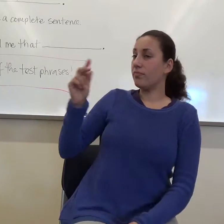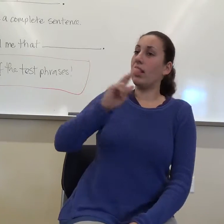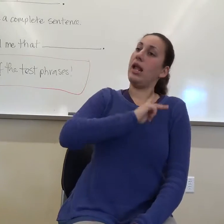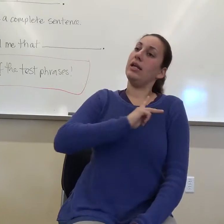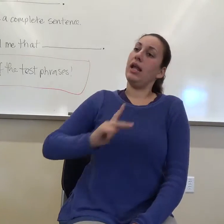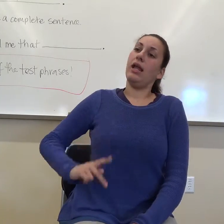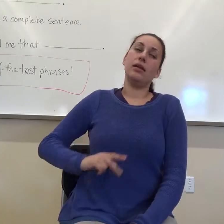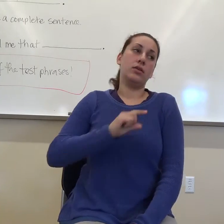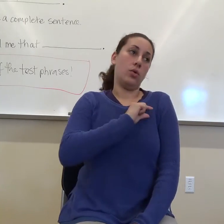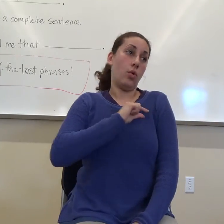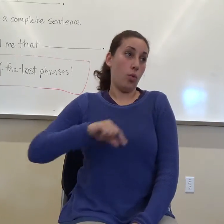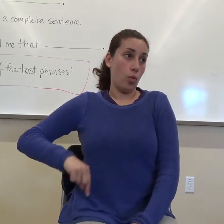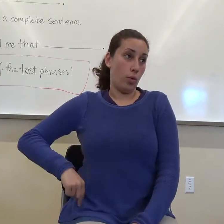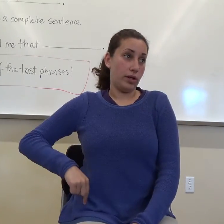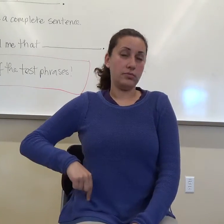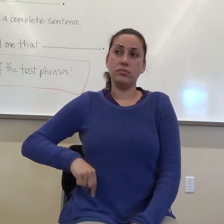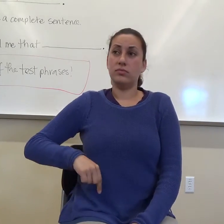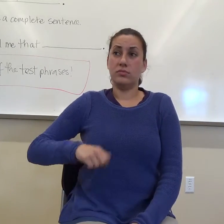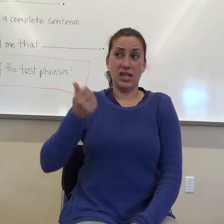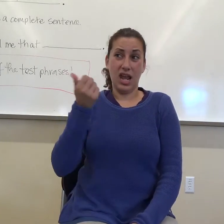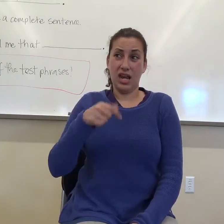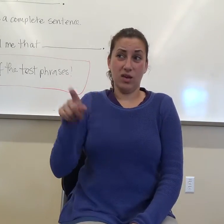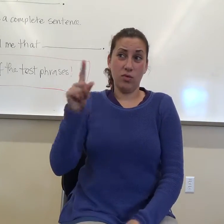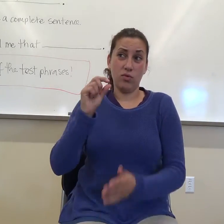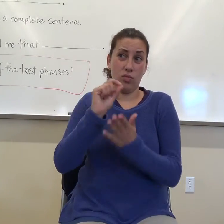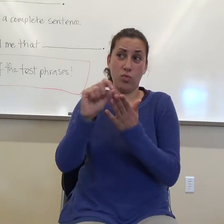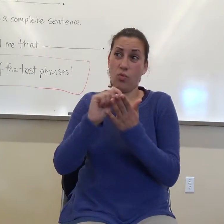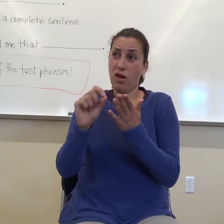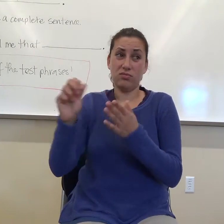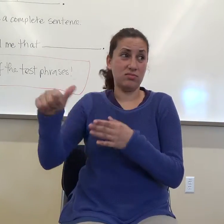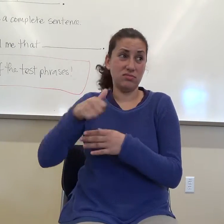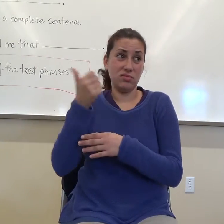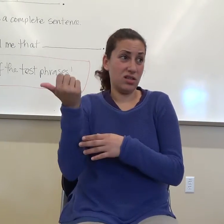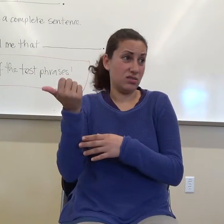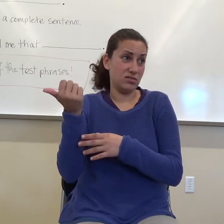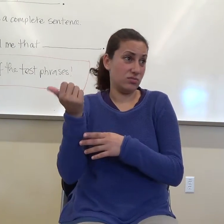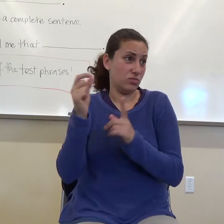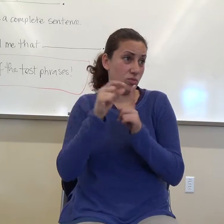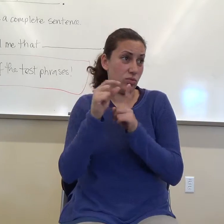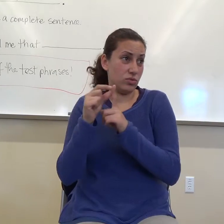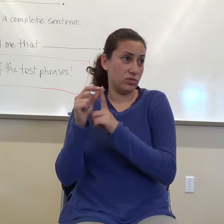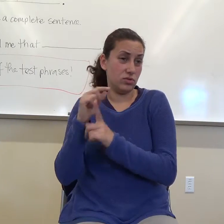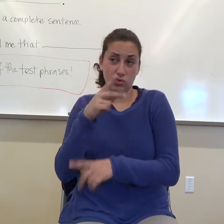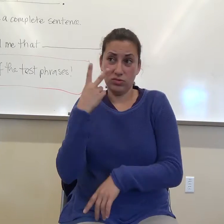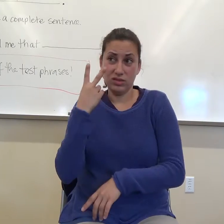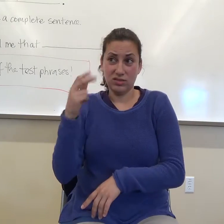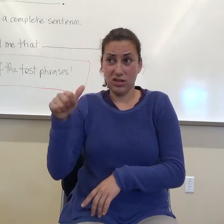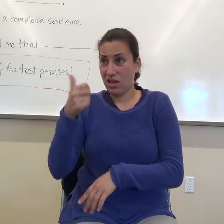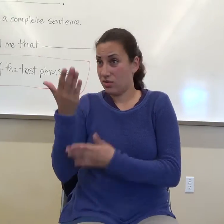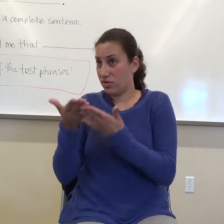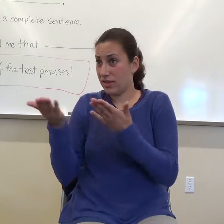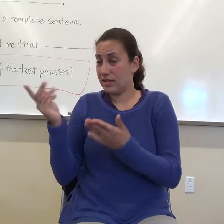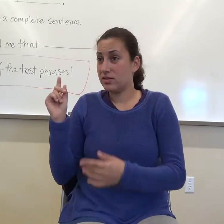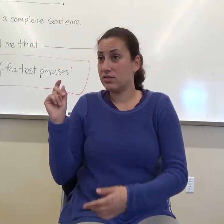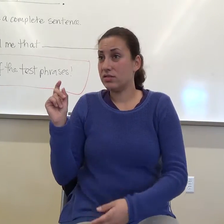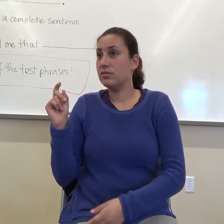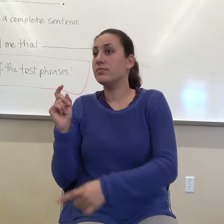Queen of Sheba. Did anybody put anything else? Did anybody see something else that goes throughout? Yeah. I put the love of